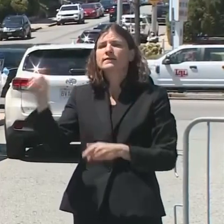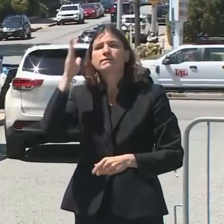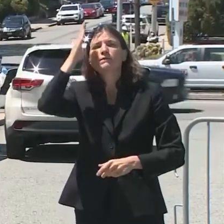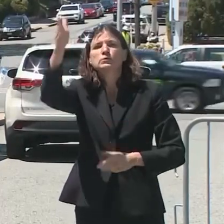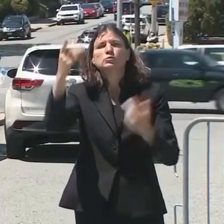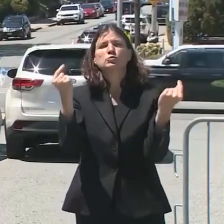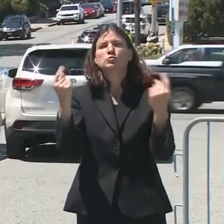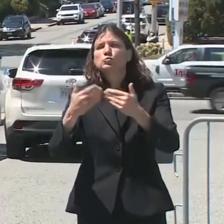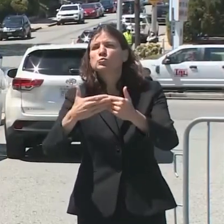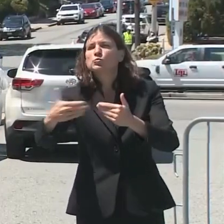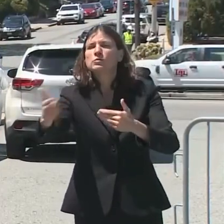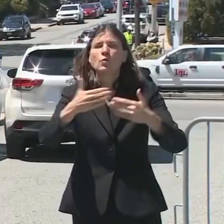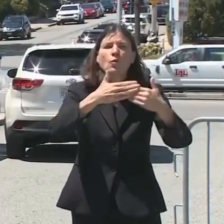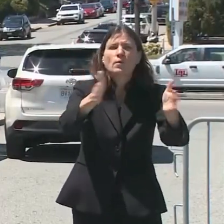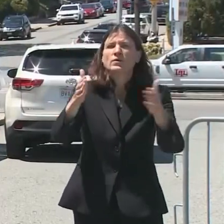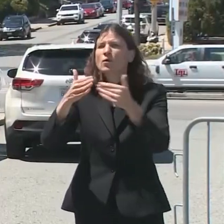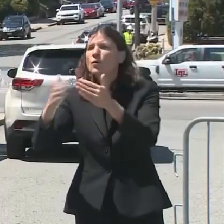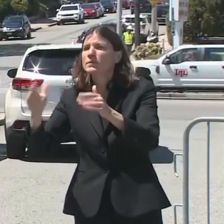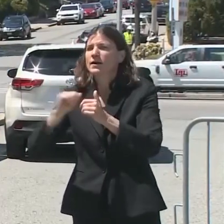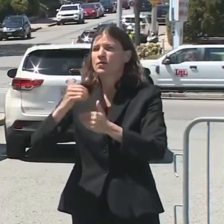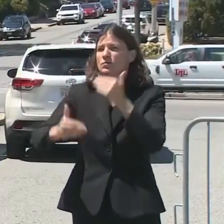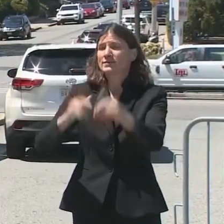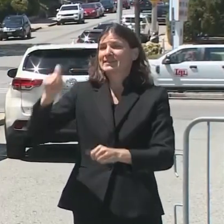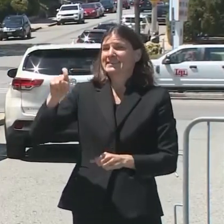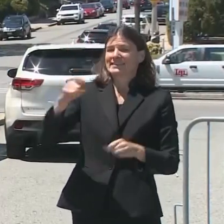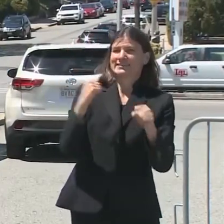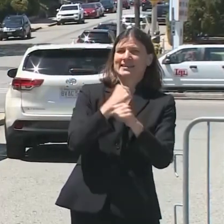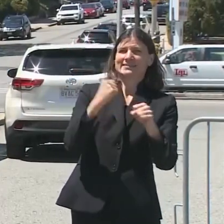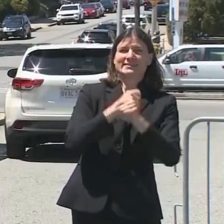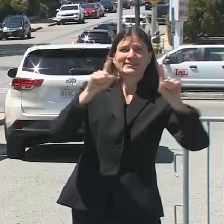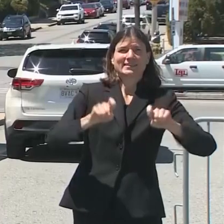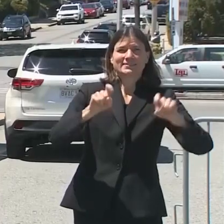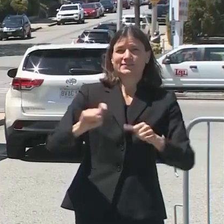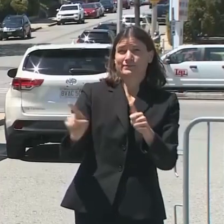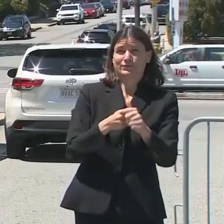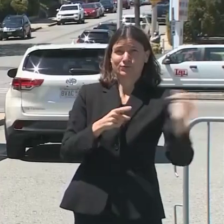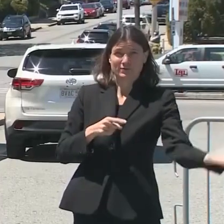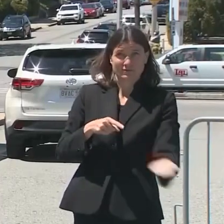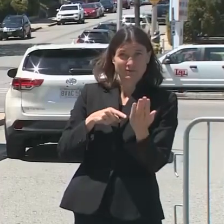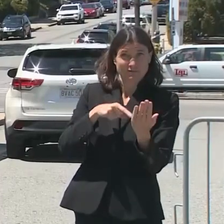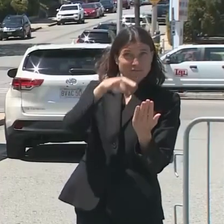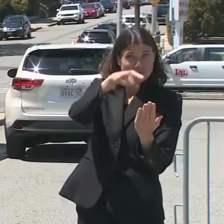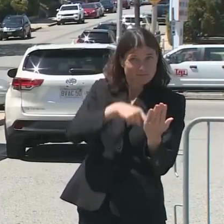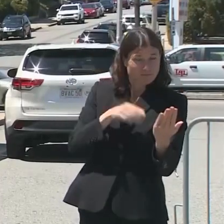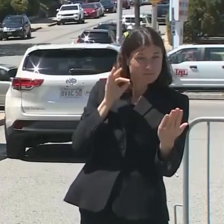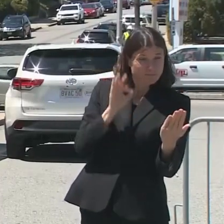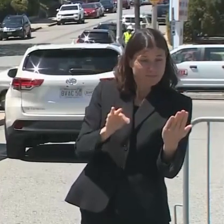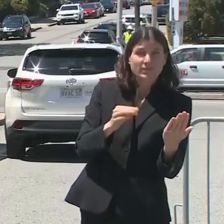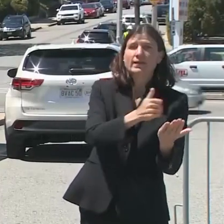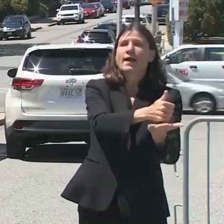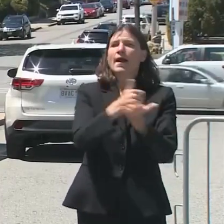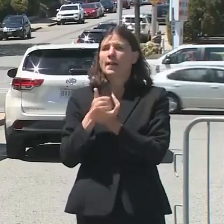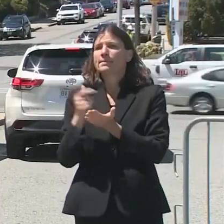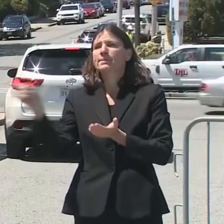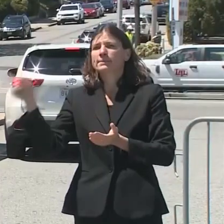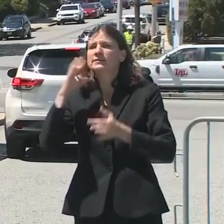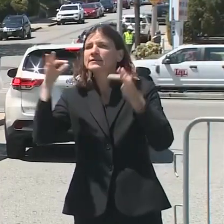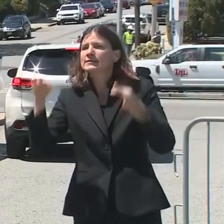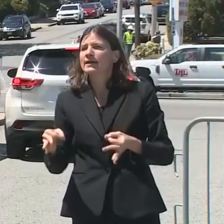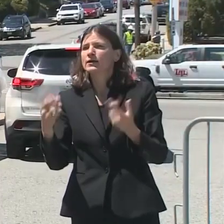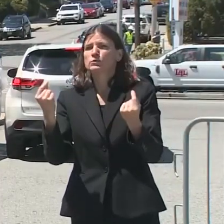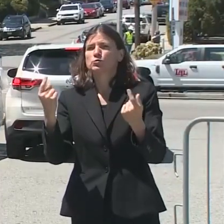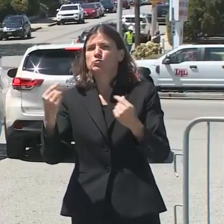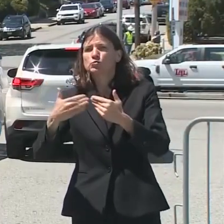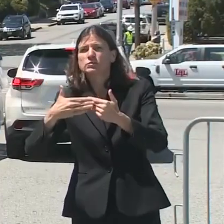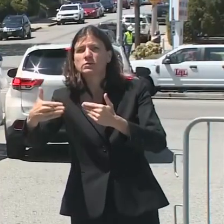us navigate our daily lives with the presence of COVID-19. And I can't underscore the importance